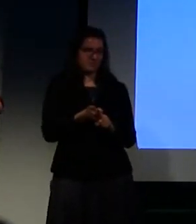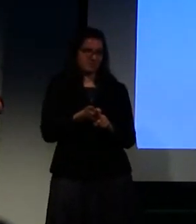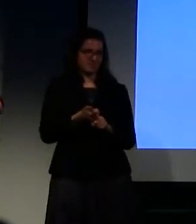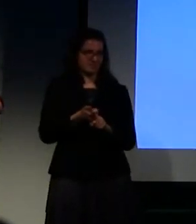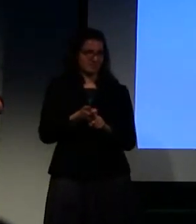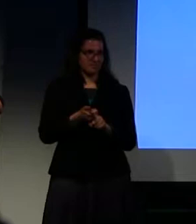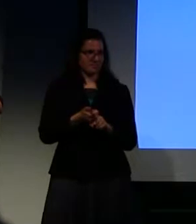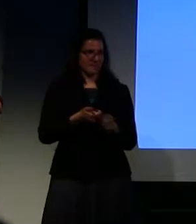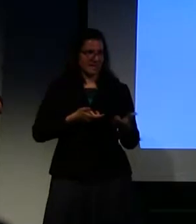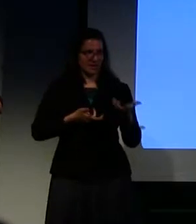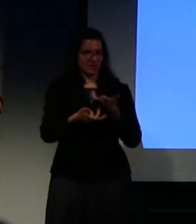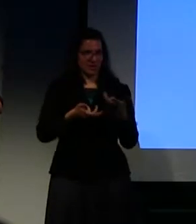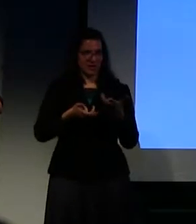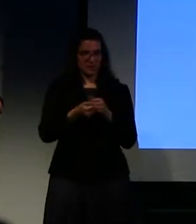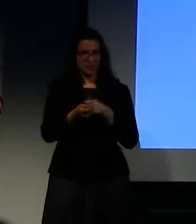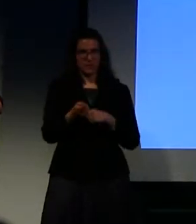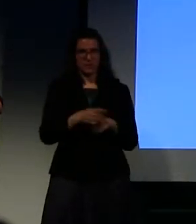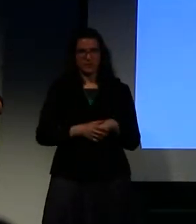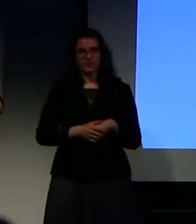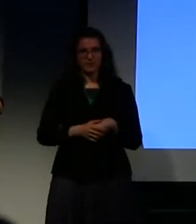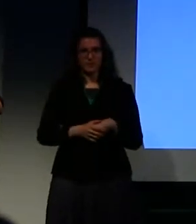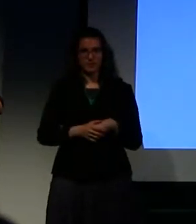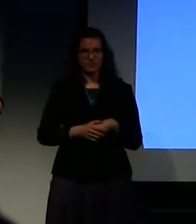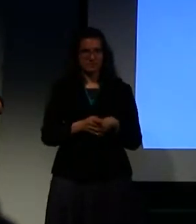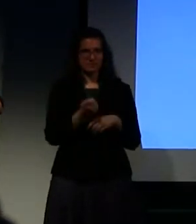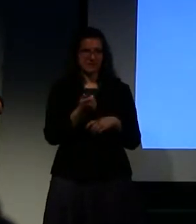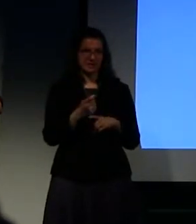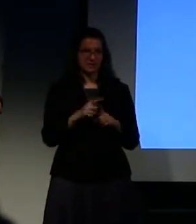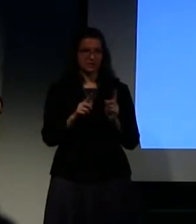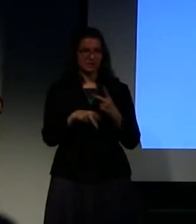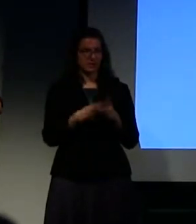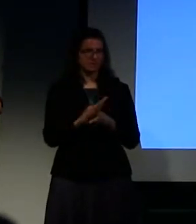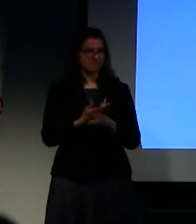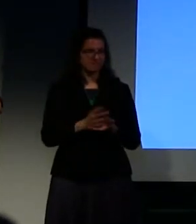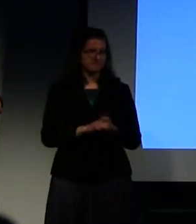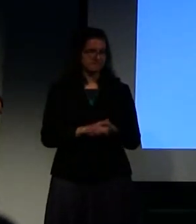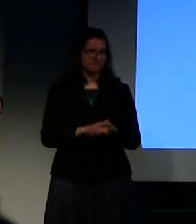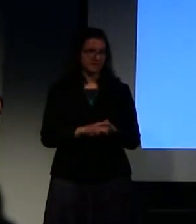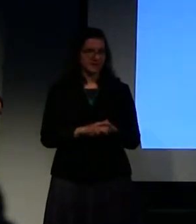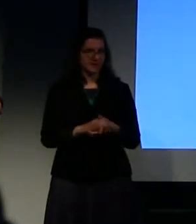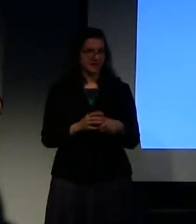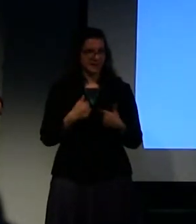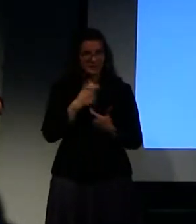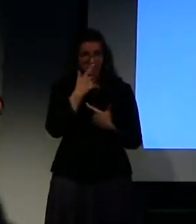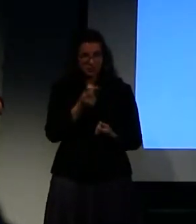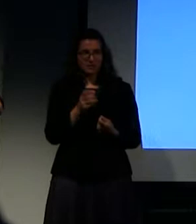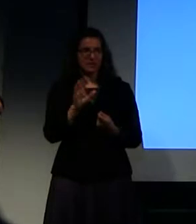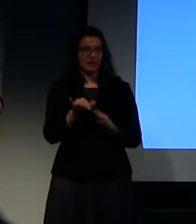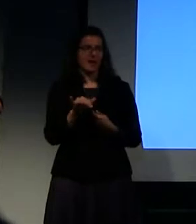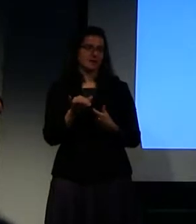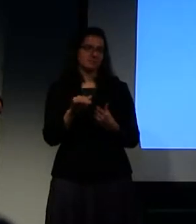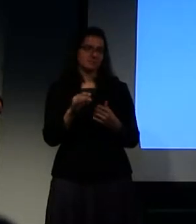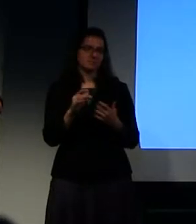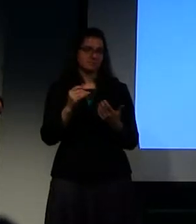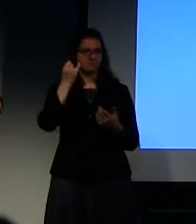interacts with you in a slightly different form. So I'm interested in that realm, maybe.